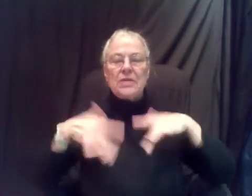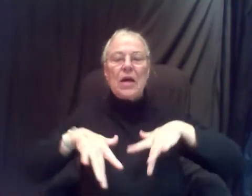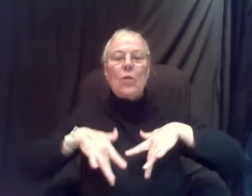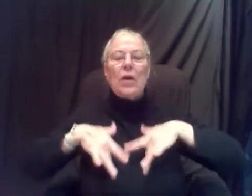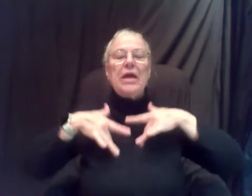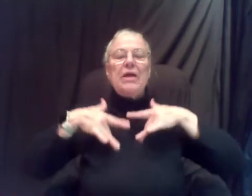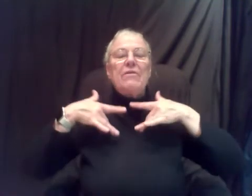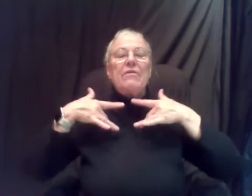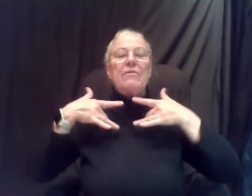way.